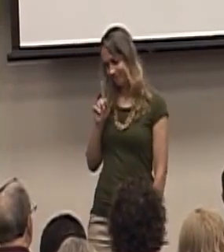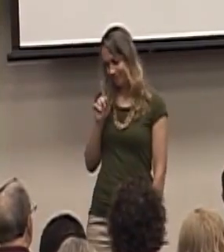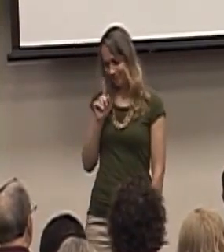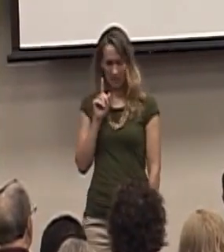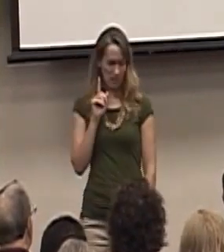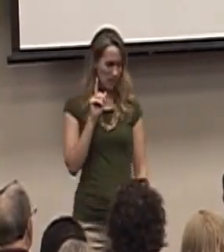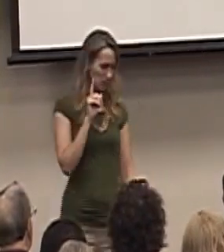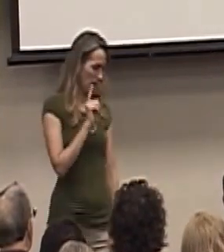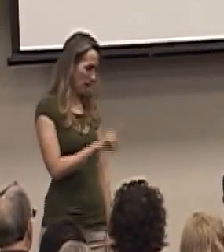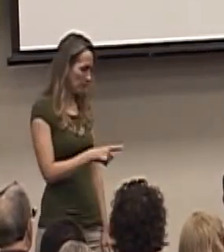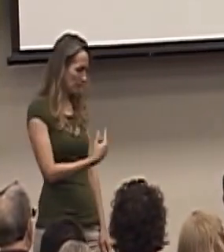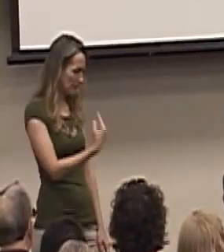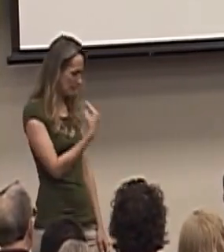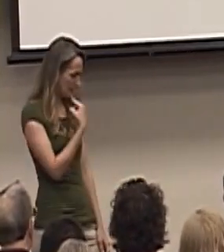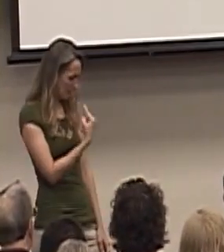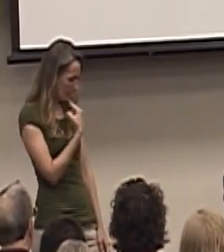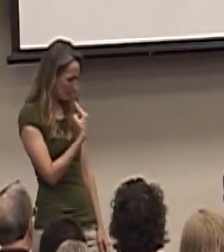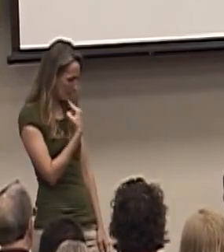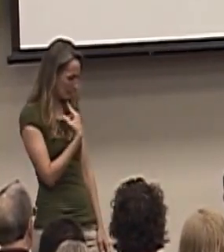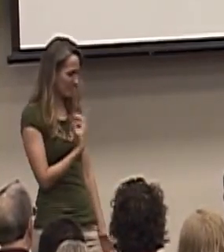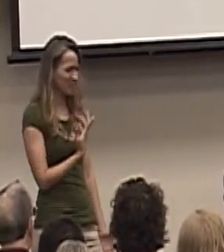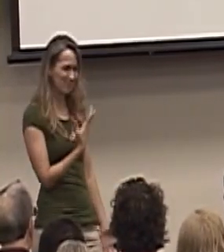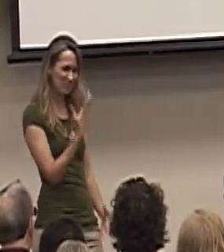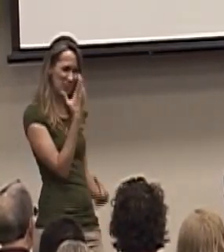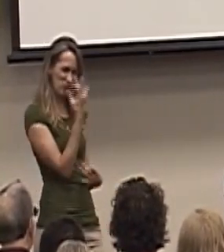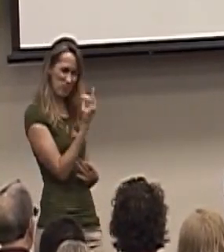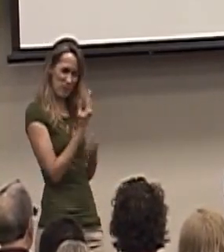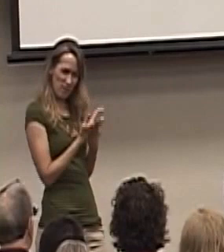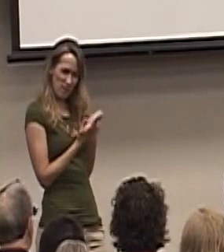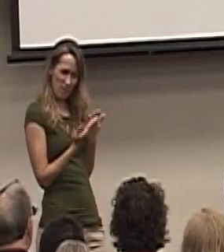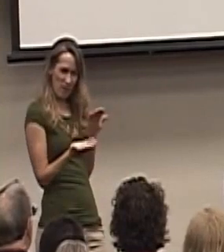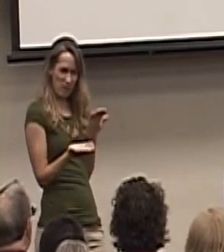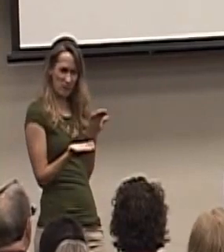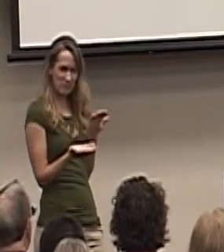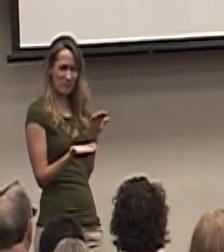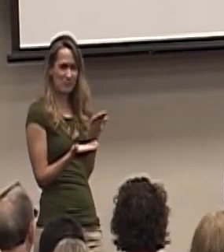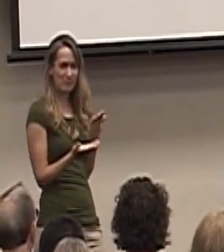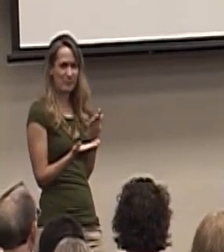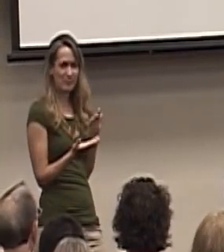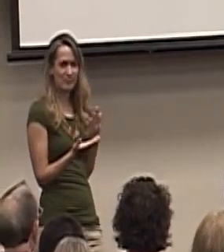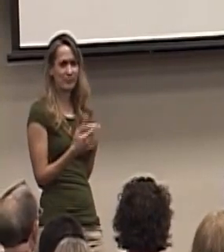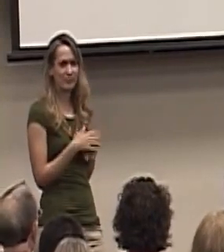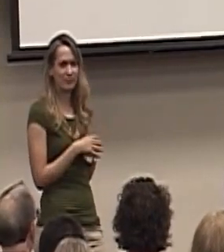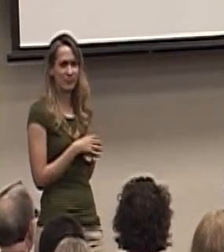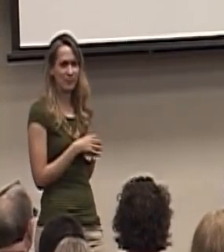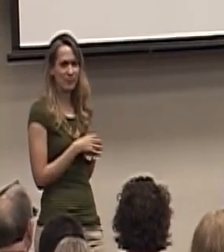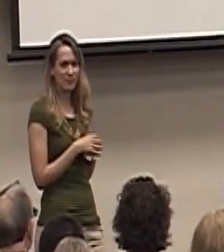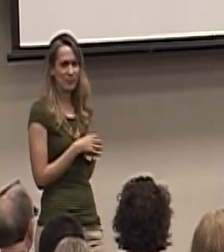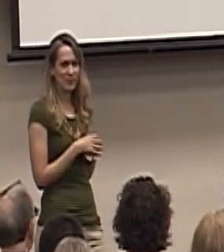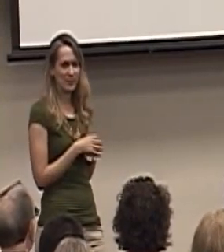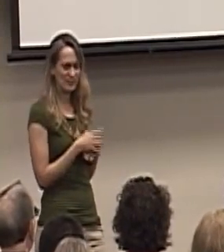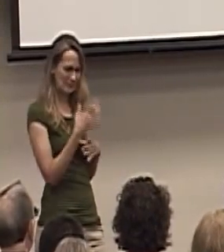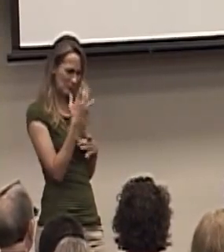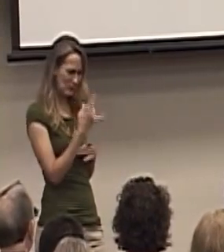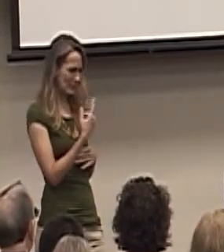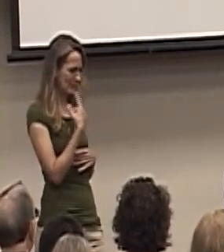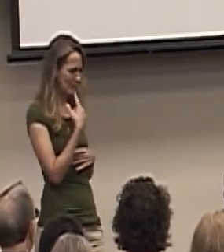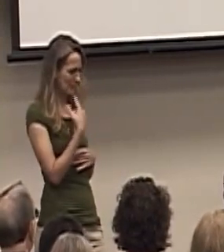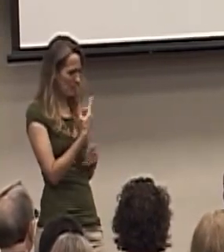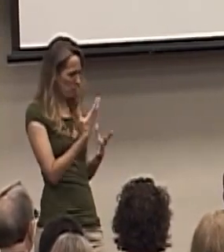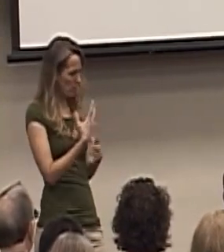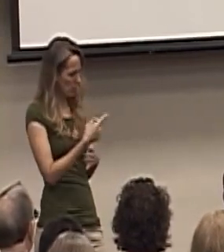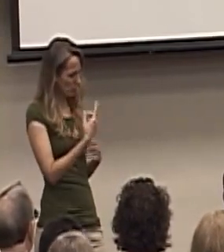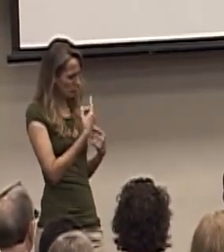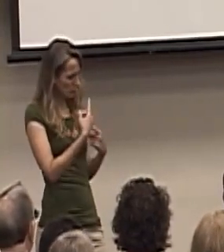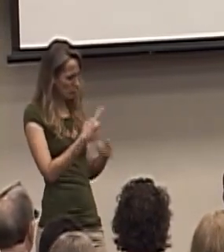and says something kind of interesting, probably to any other prophet or any other character in the Bible specifically. He says, I want you to go and I want you to